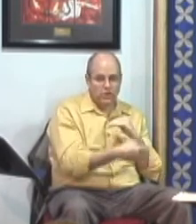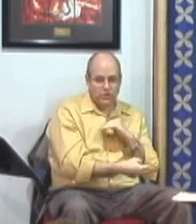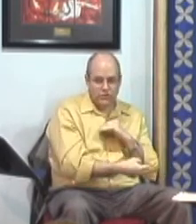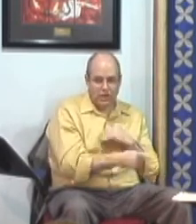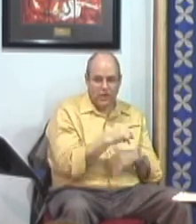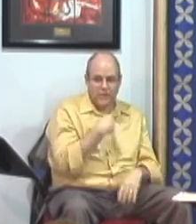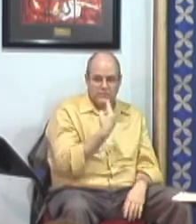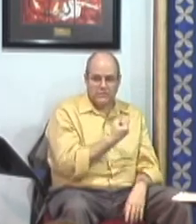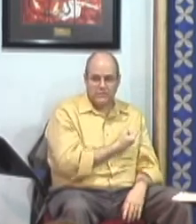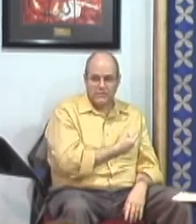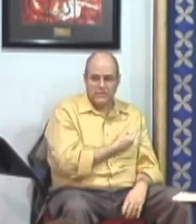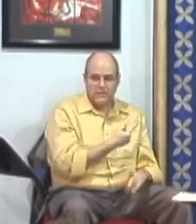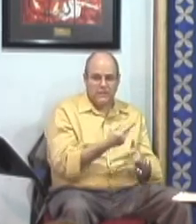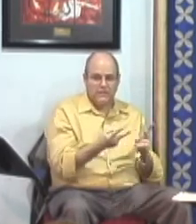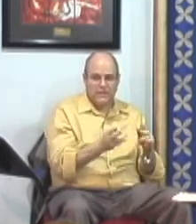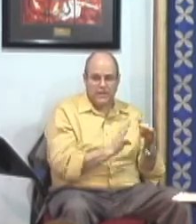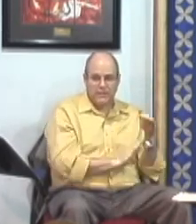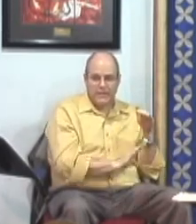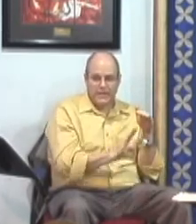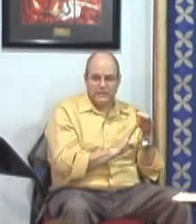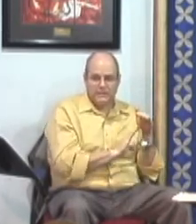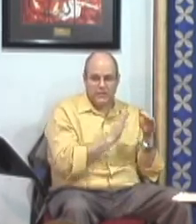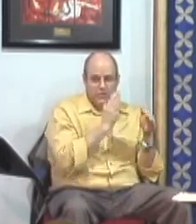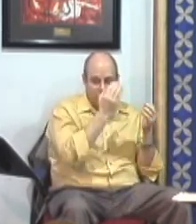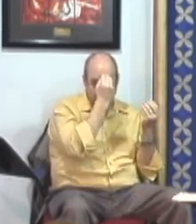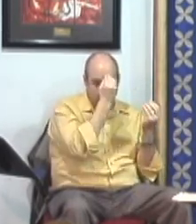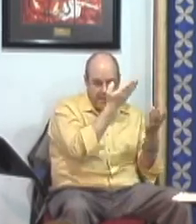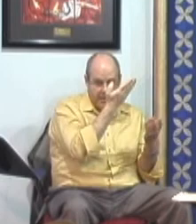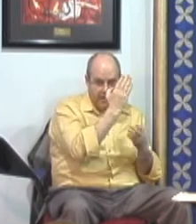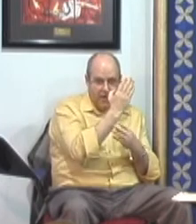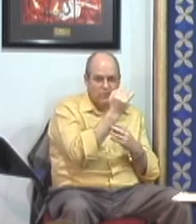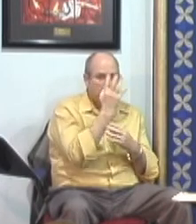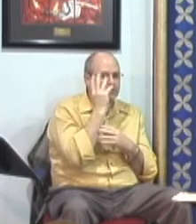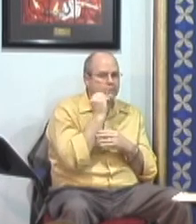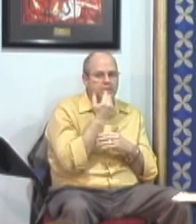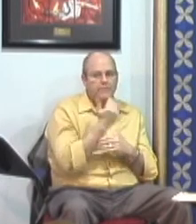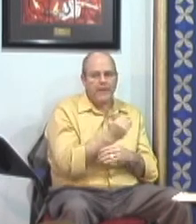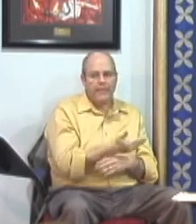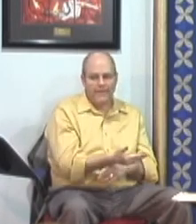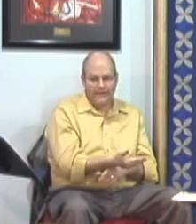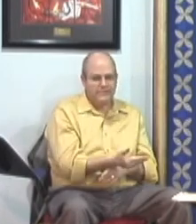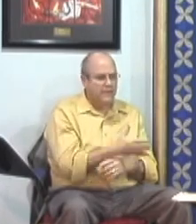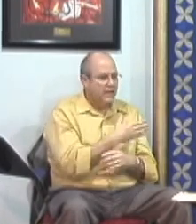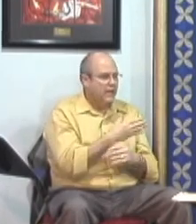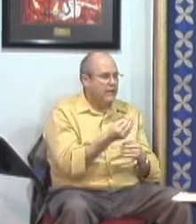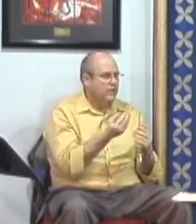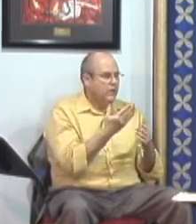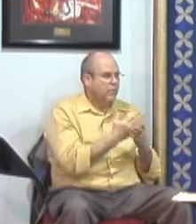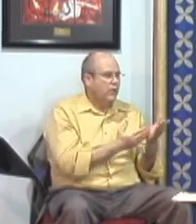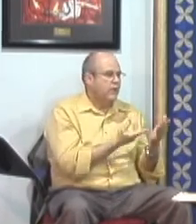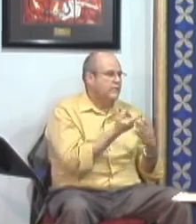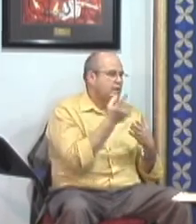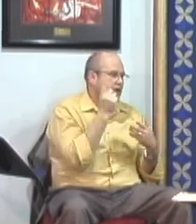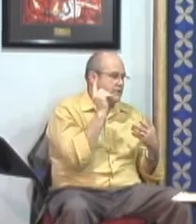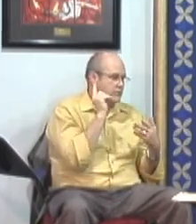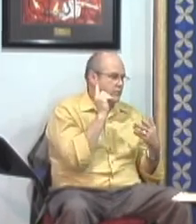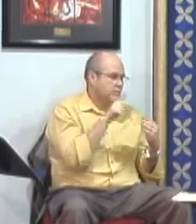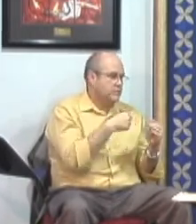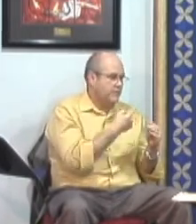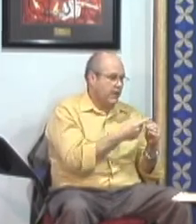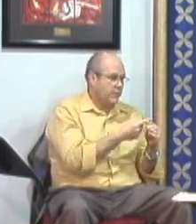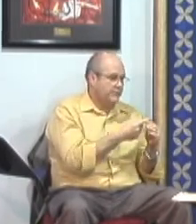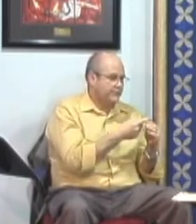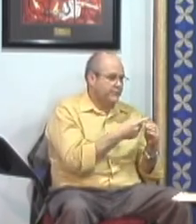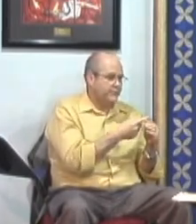upon us. It's very, very basic. You disobey God, you will experience bad things. And what part of last week was about was